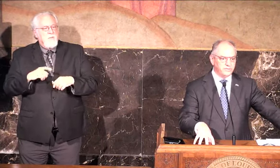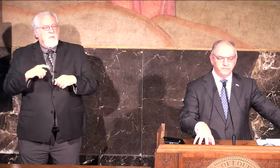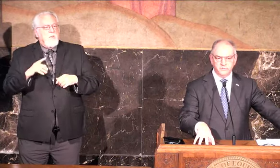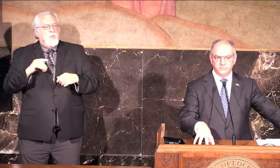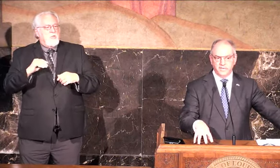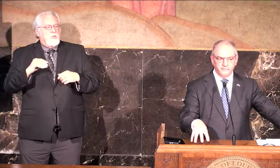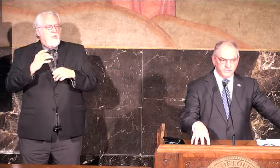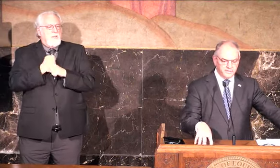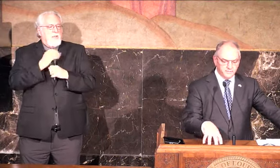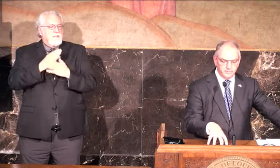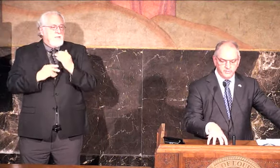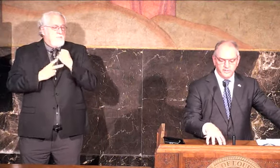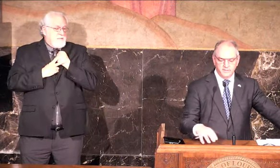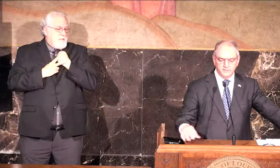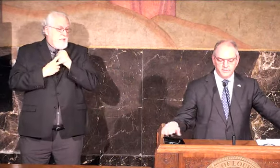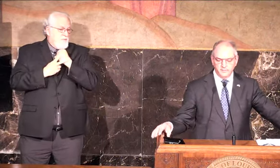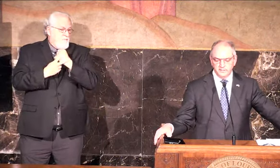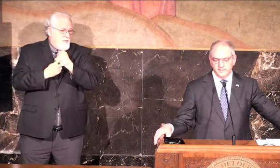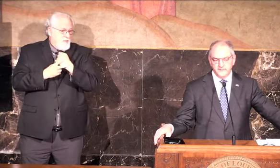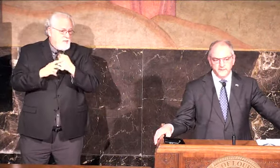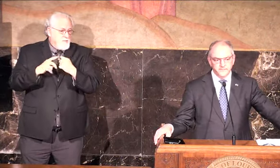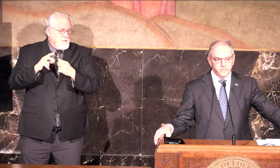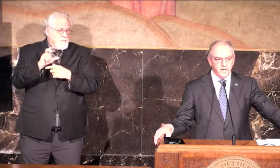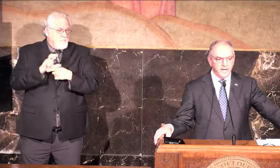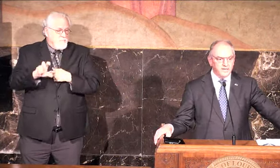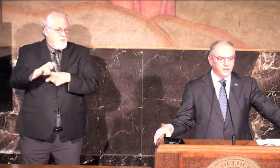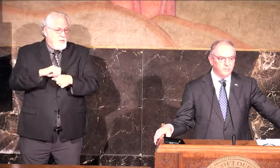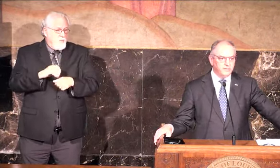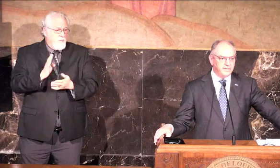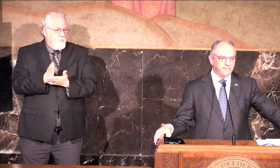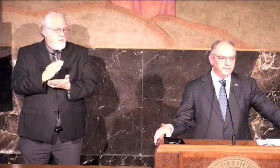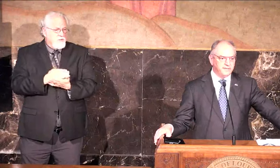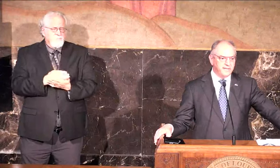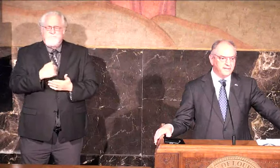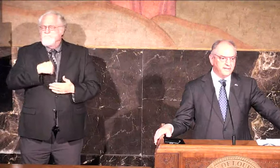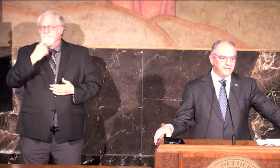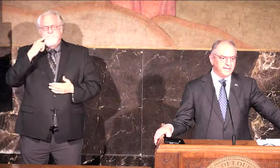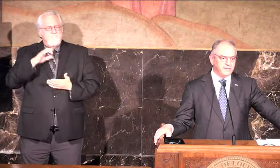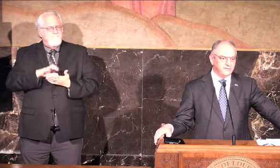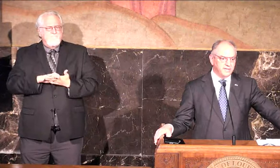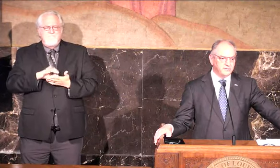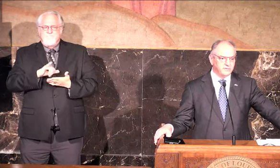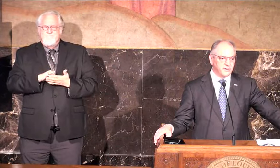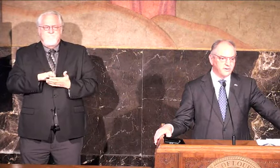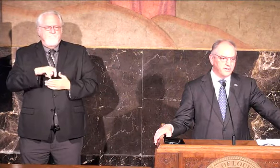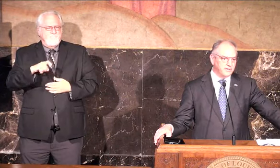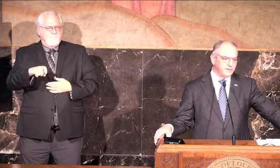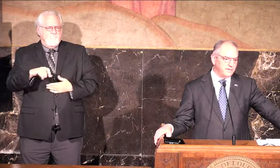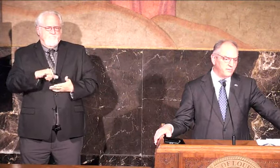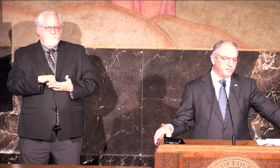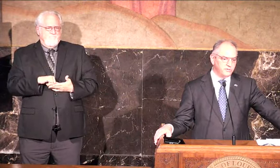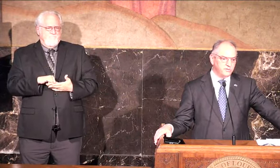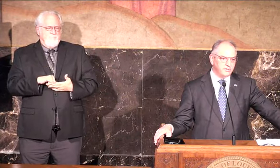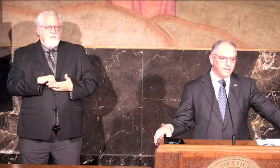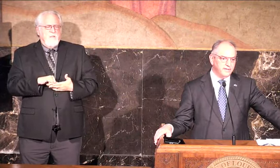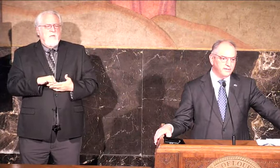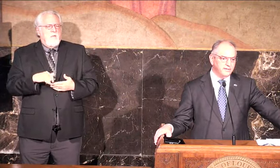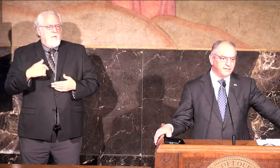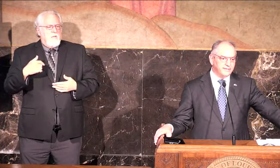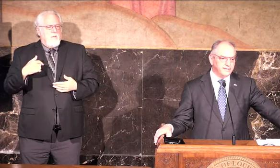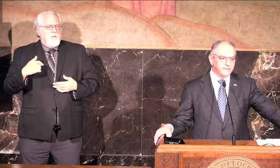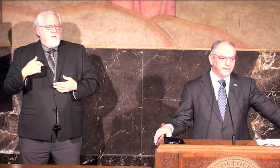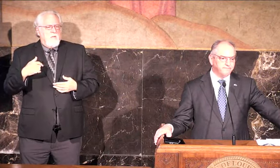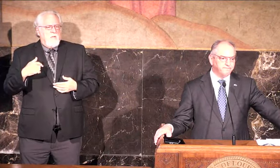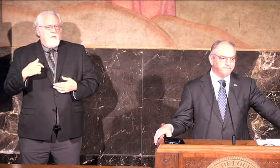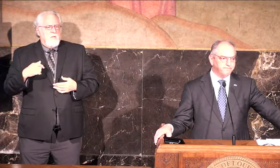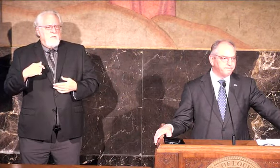to achieve some savings that can be put into the budget. I don't believe that is necessary and that we should do that